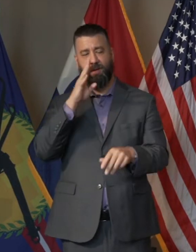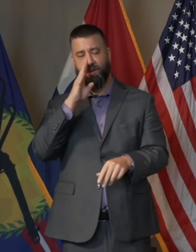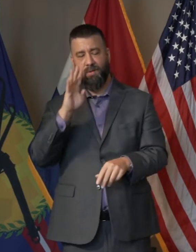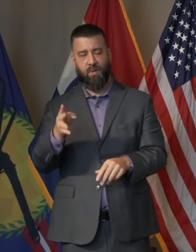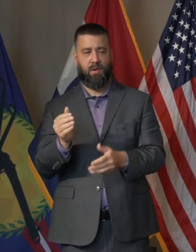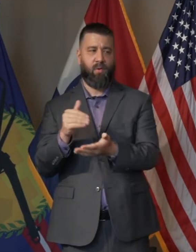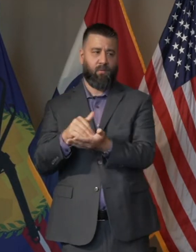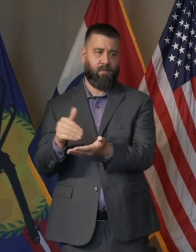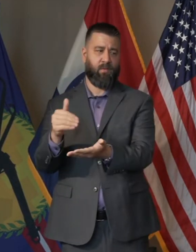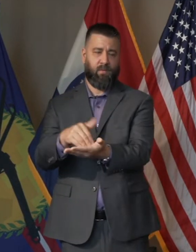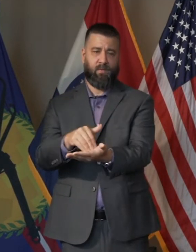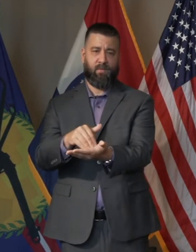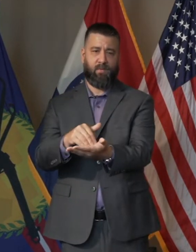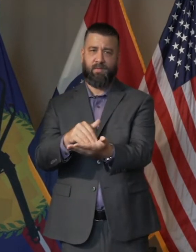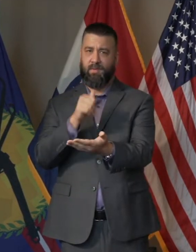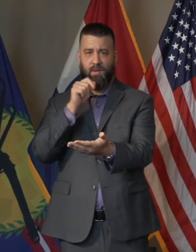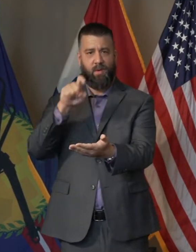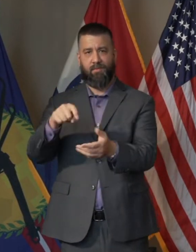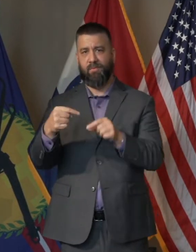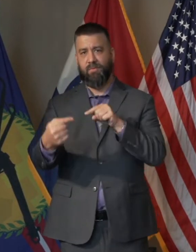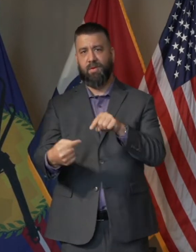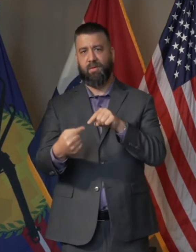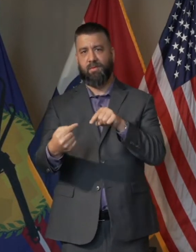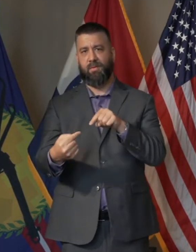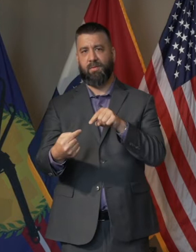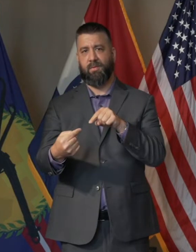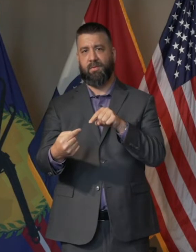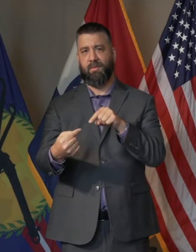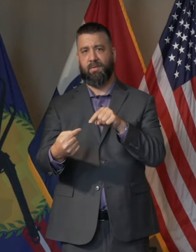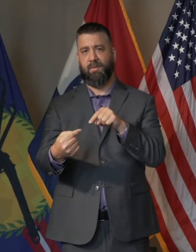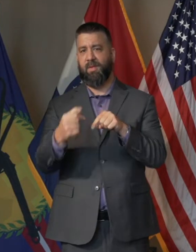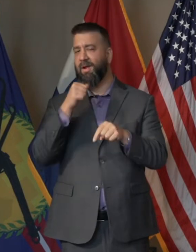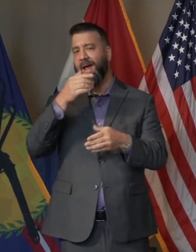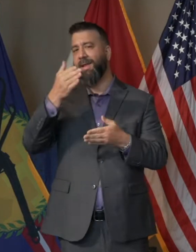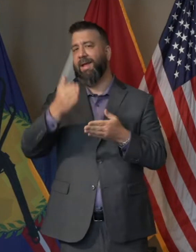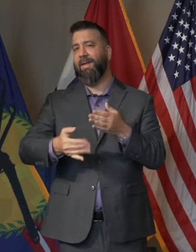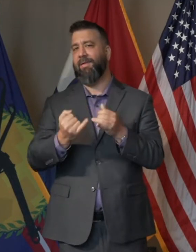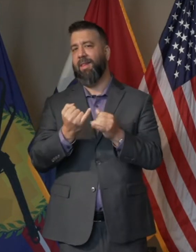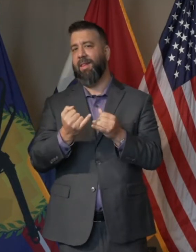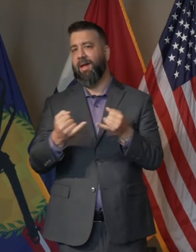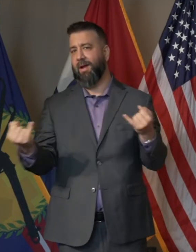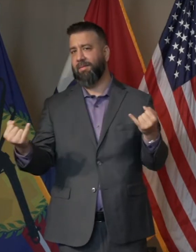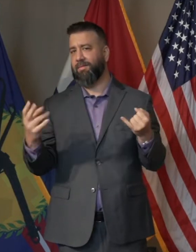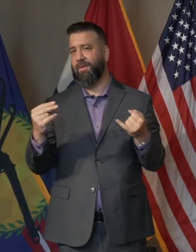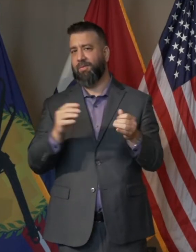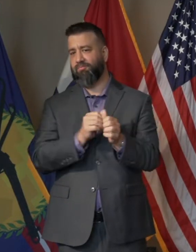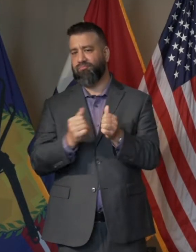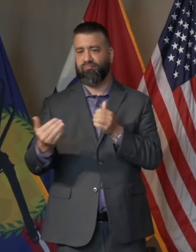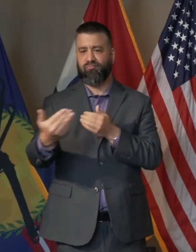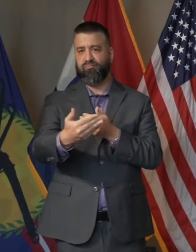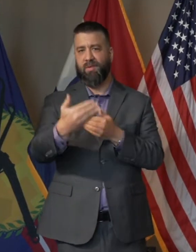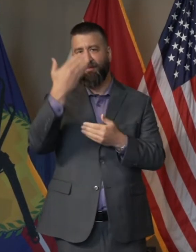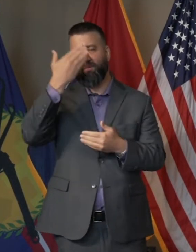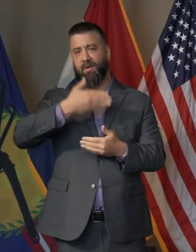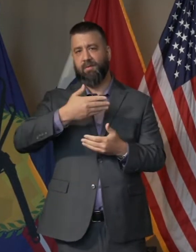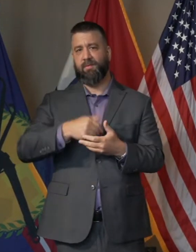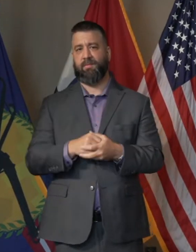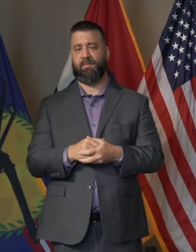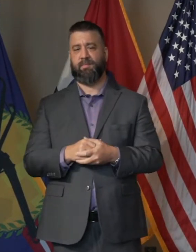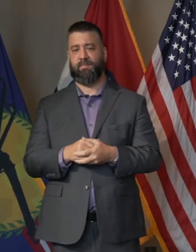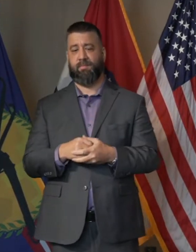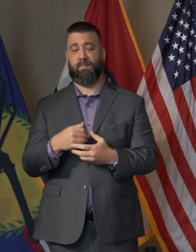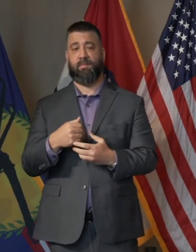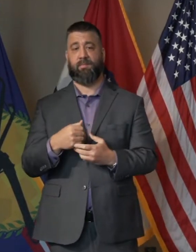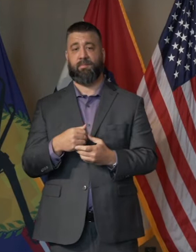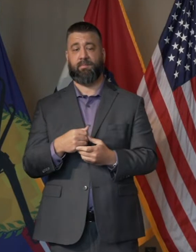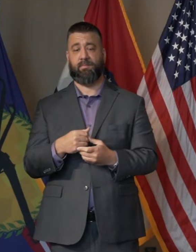over and over again won't have to struggle. They won't always be at the end of the line. I made a commitment when we